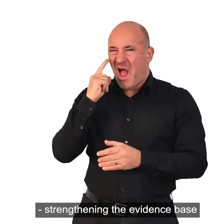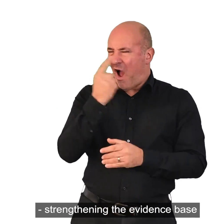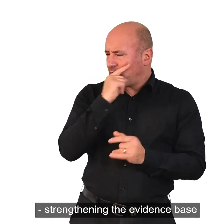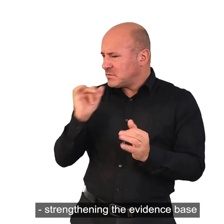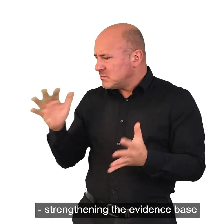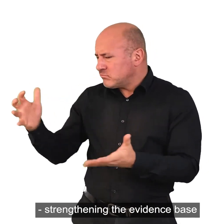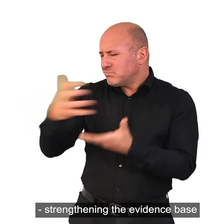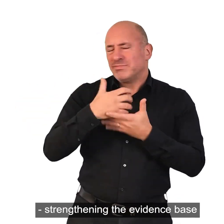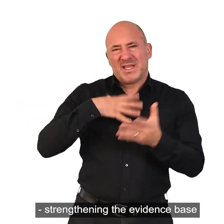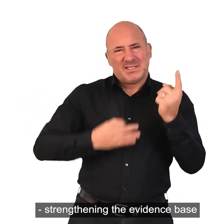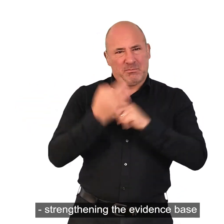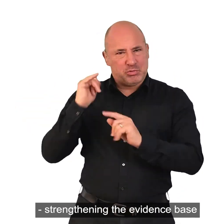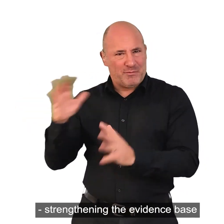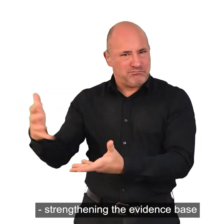Strengthening the evidence base.